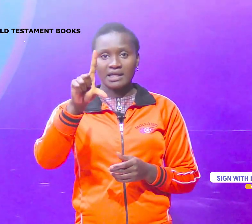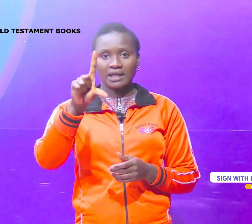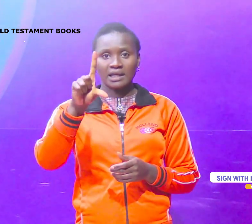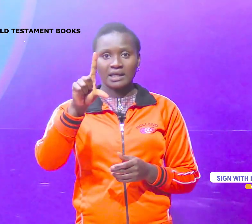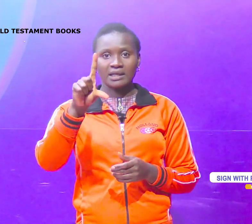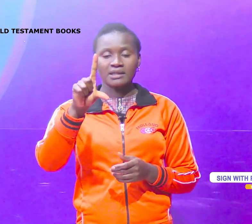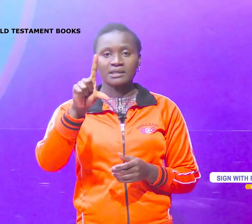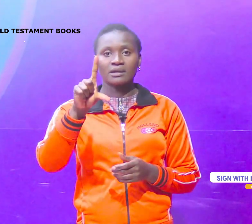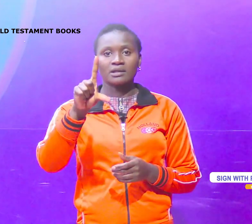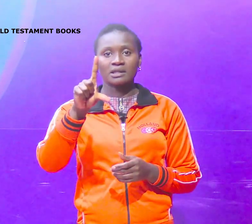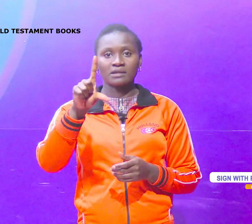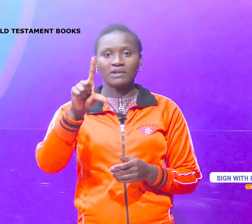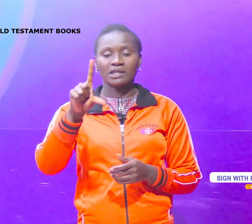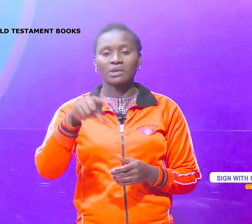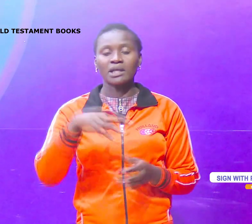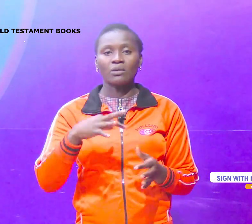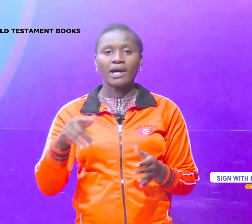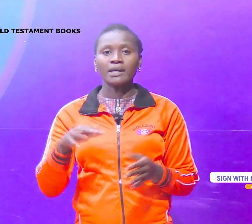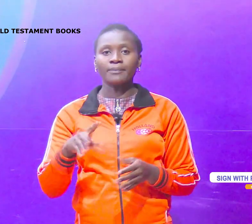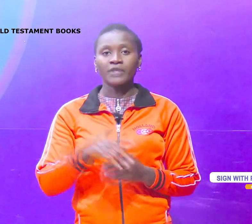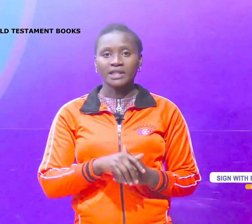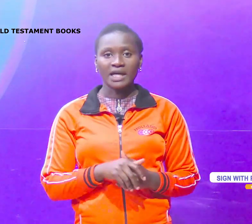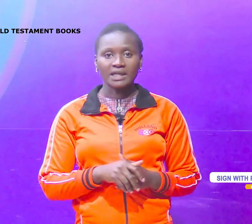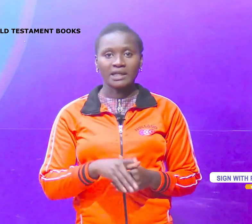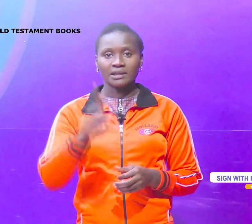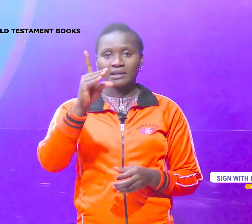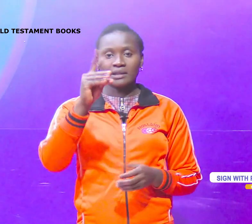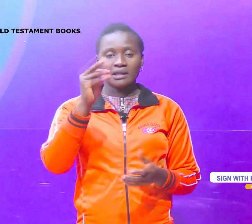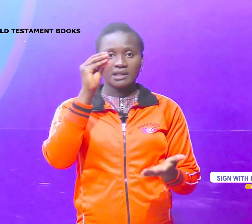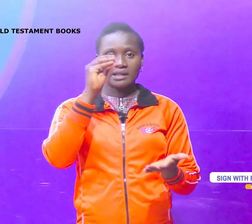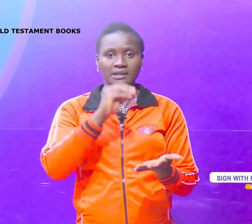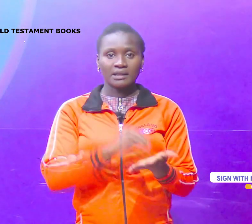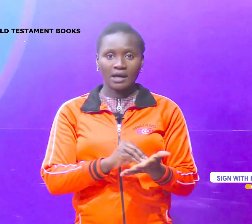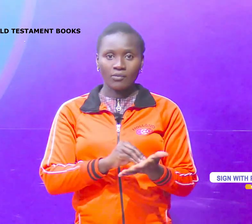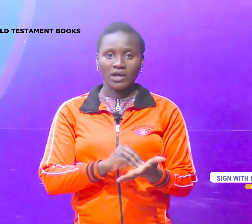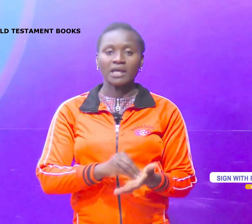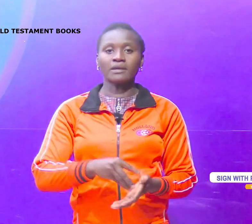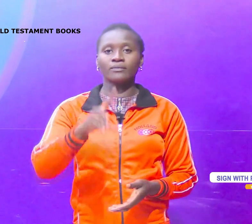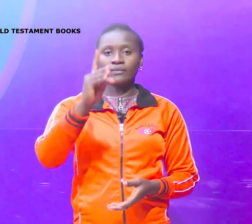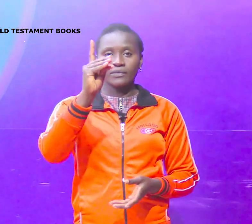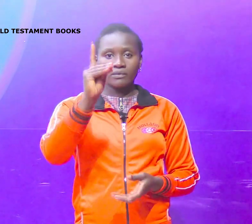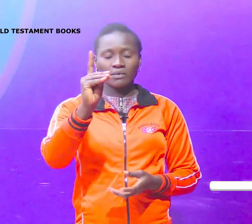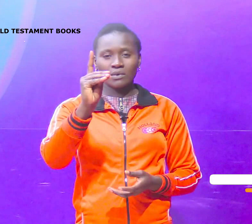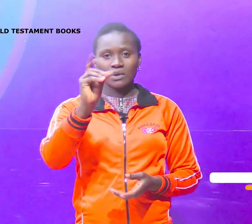like this. Just finger spell the word Daniel. Let us come again.